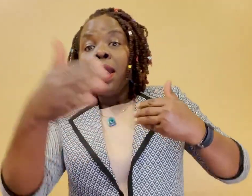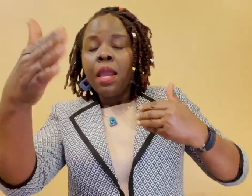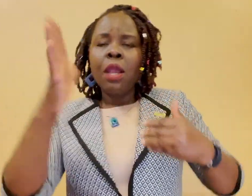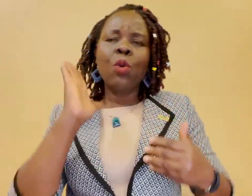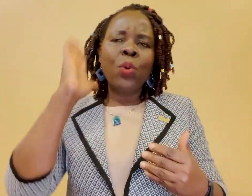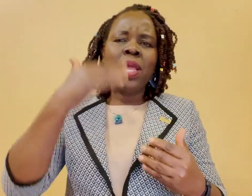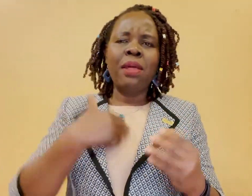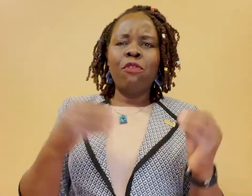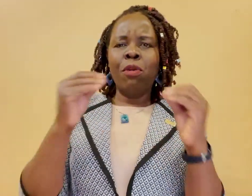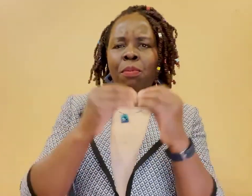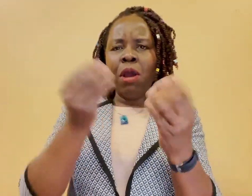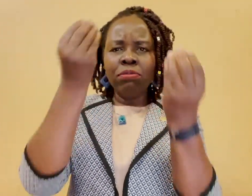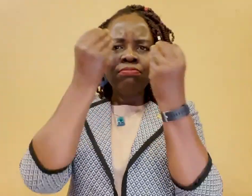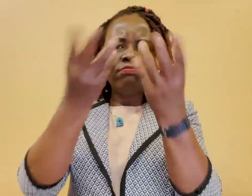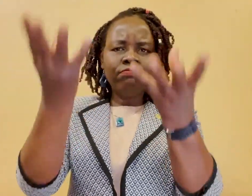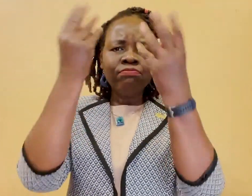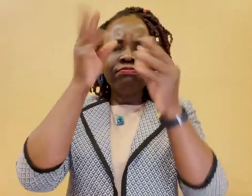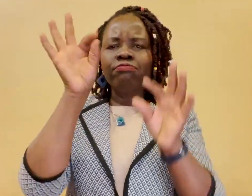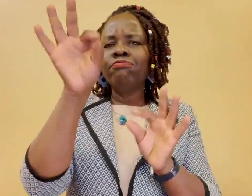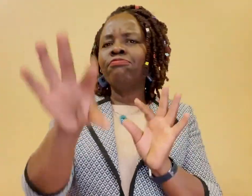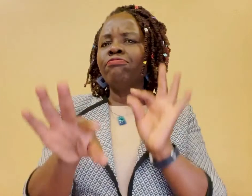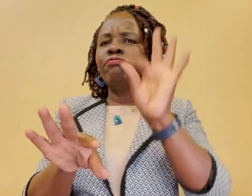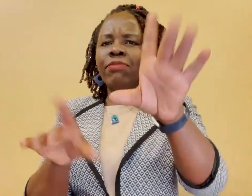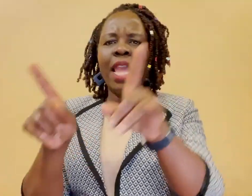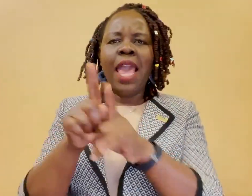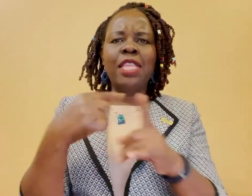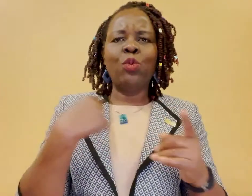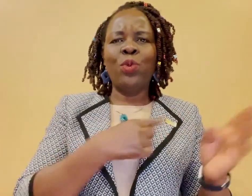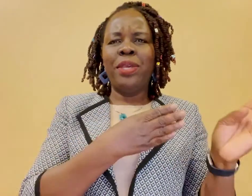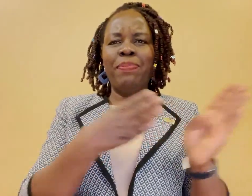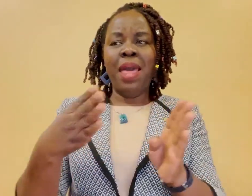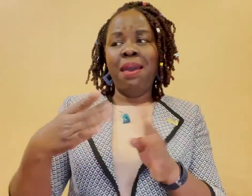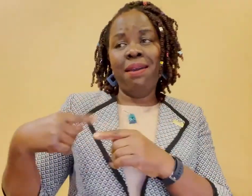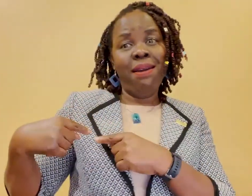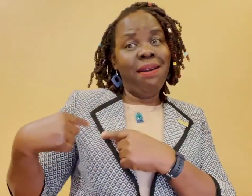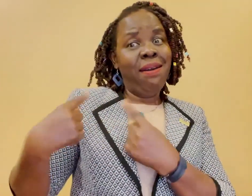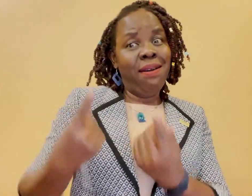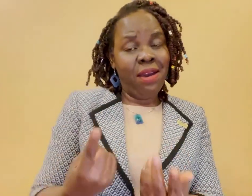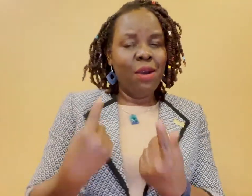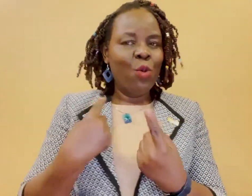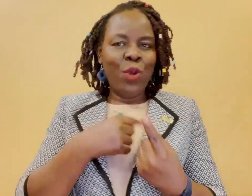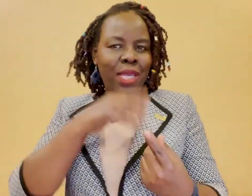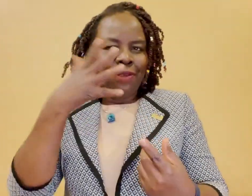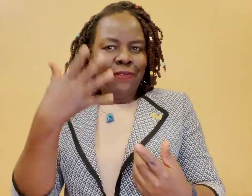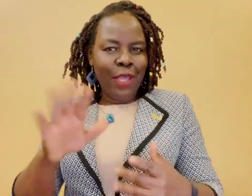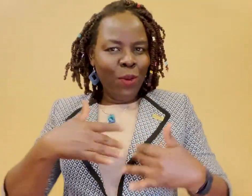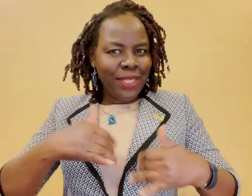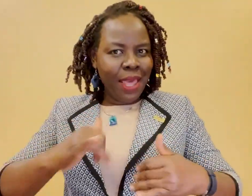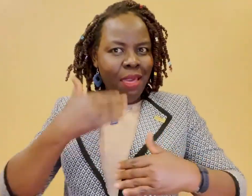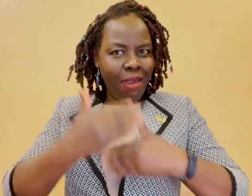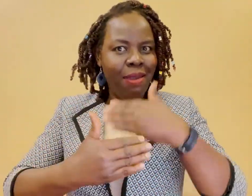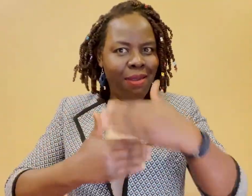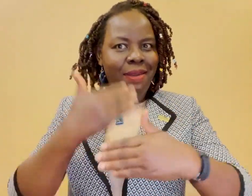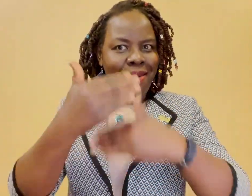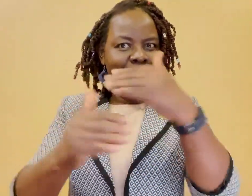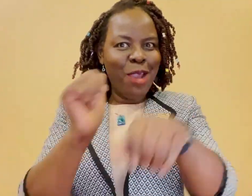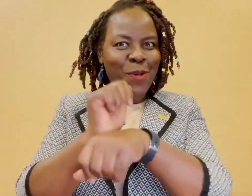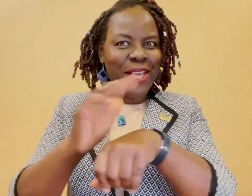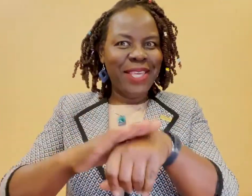is going to ensure safety. We will keep you informed about the plans, and we have not finished planning. We